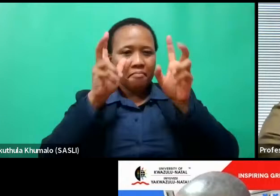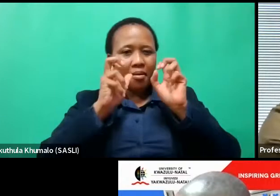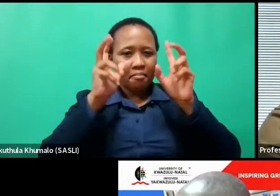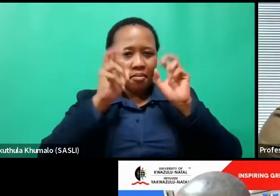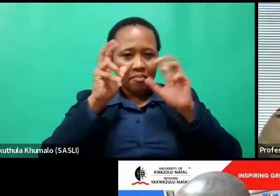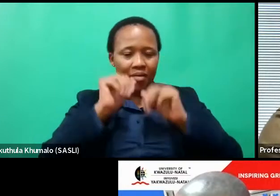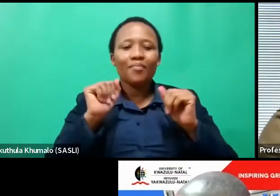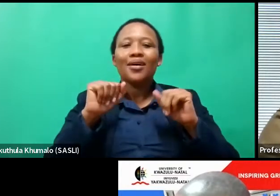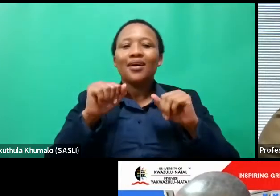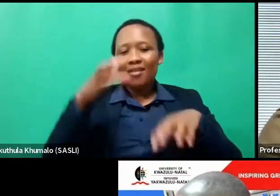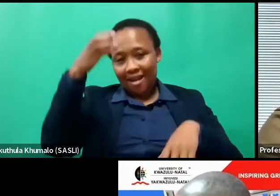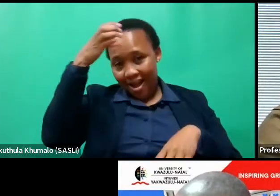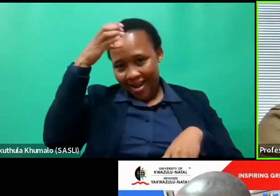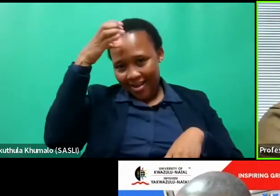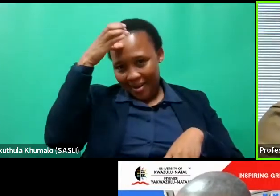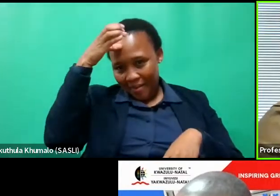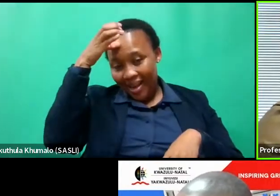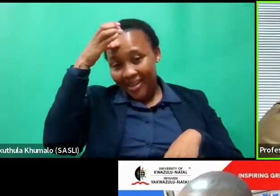day.